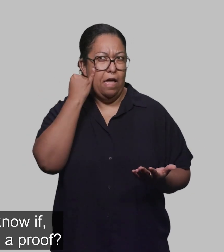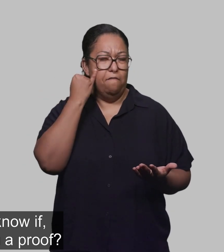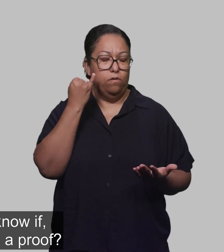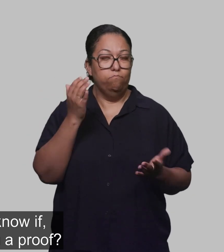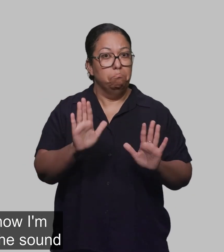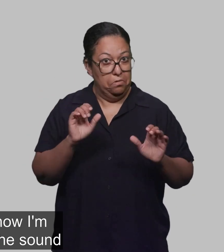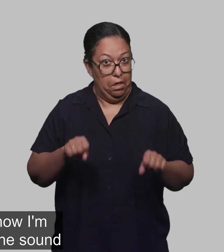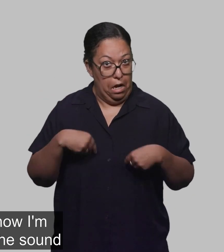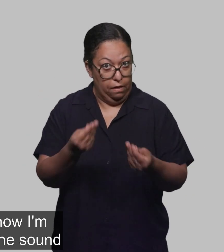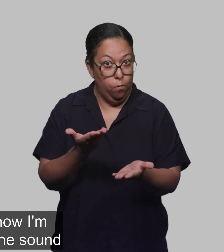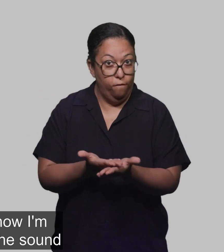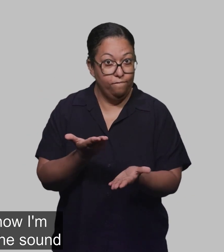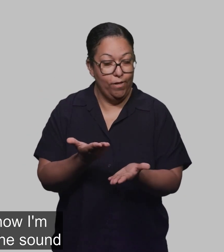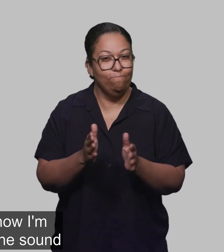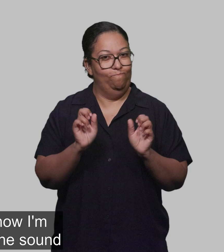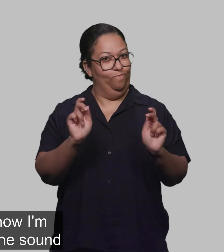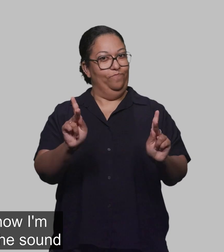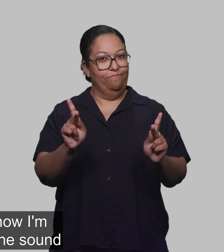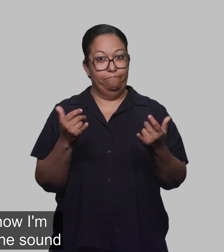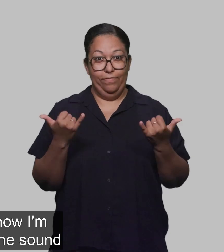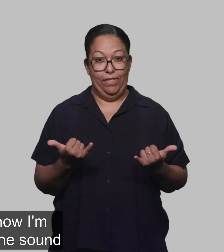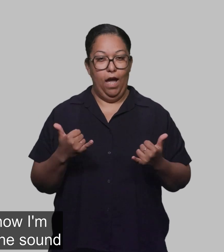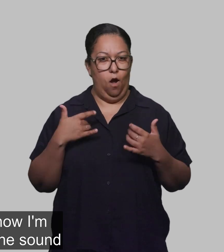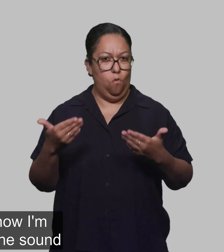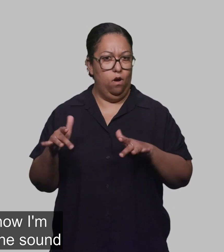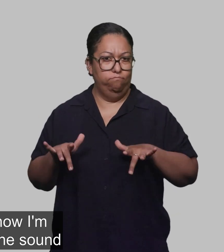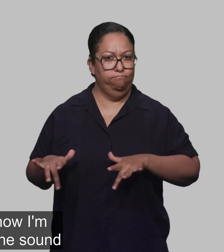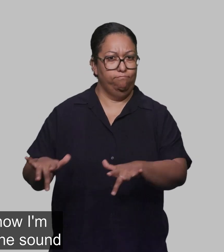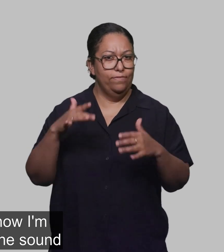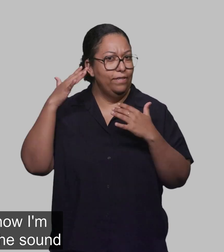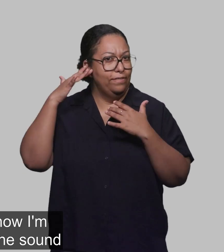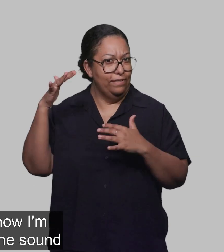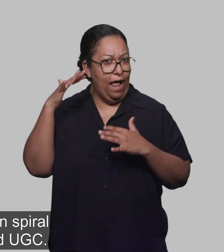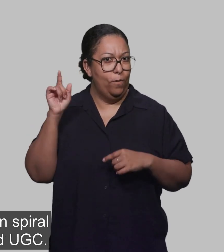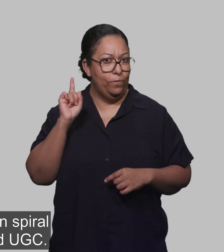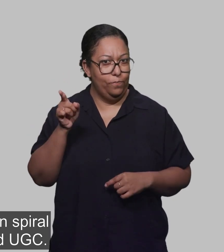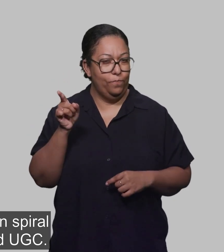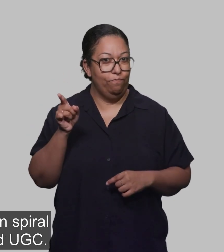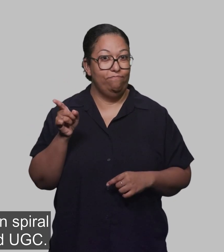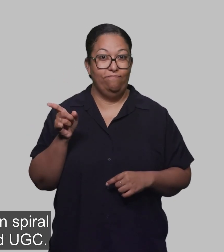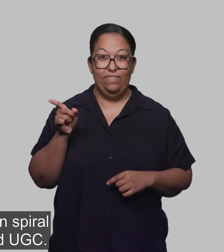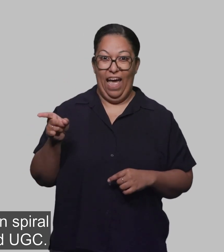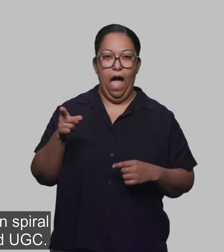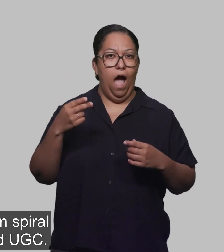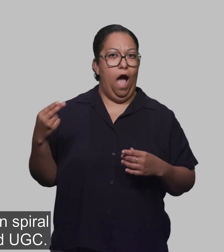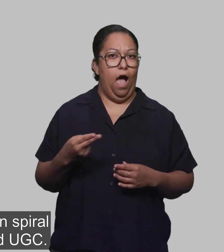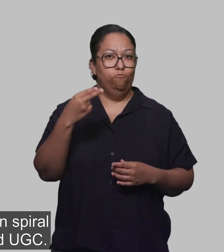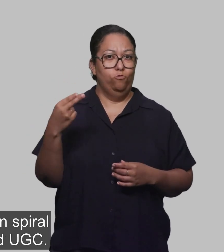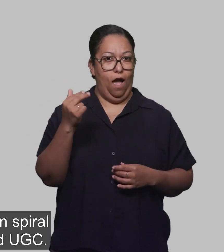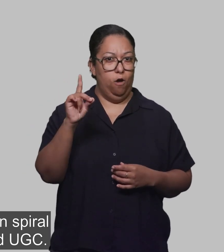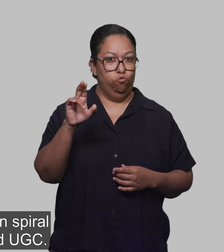proof? Okay, right now, I'm going to play the sound of